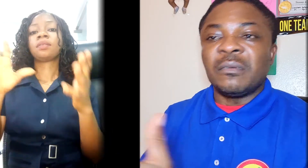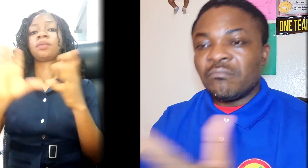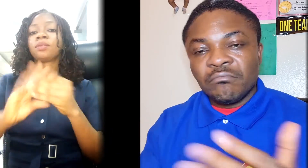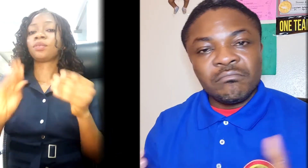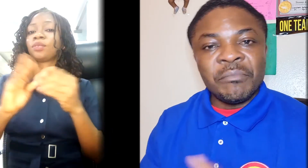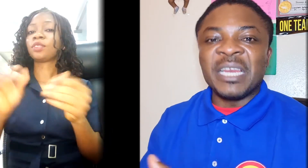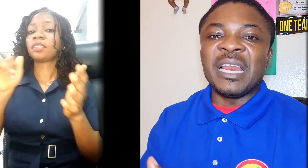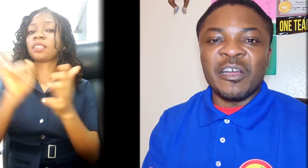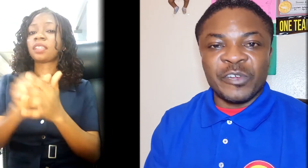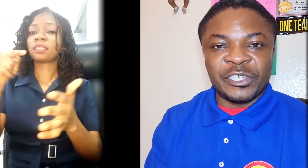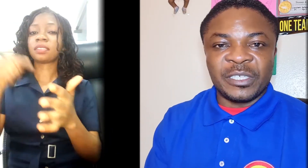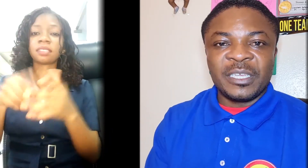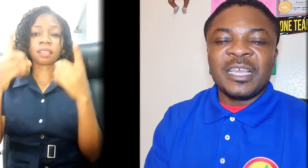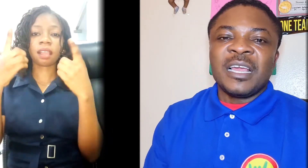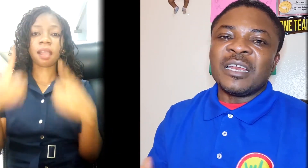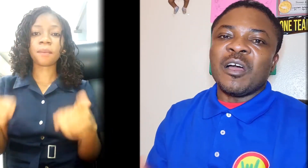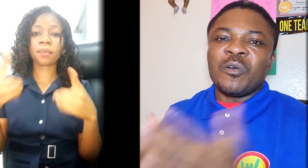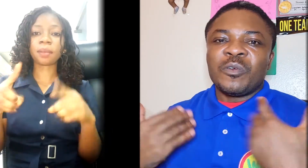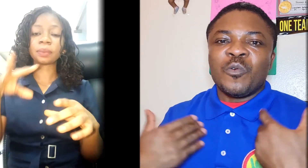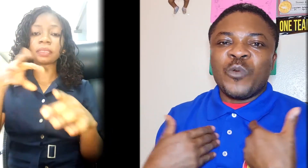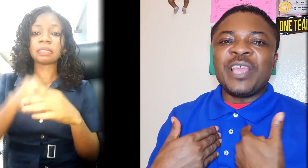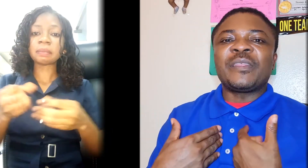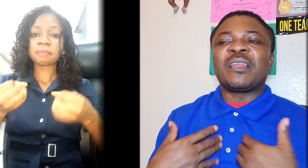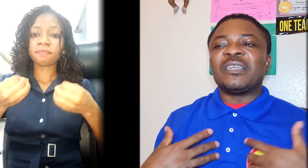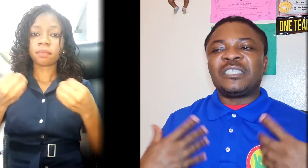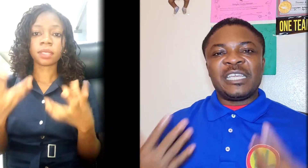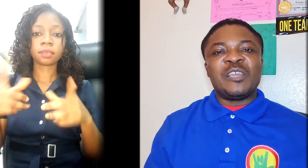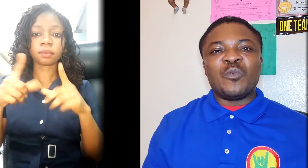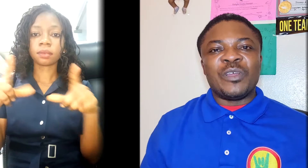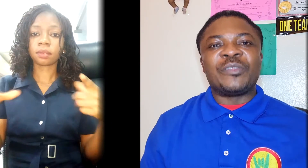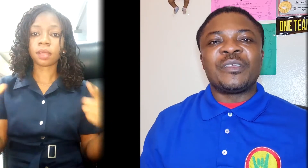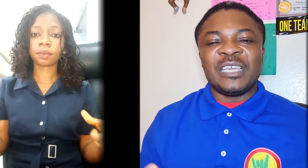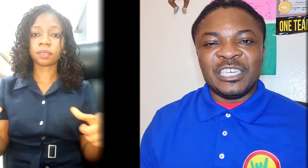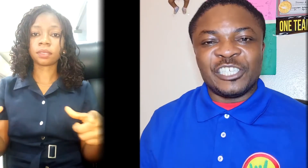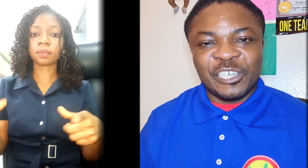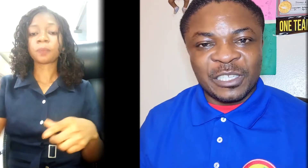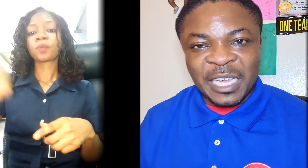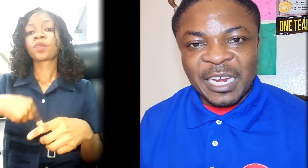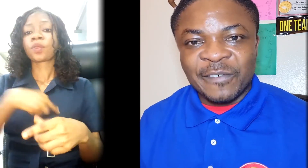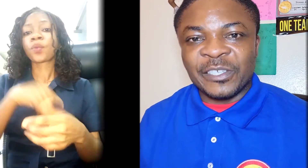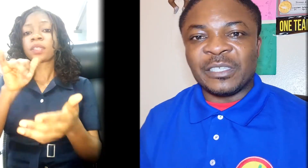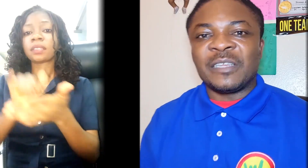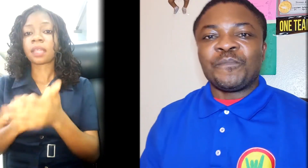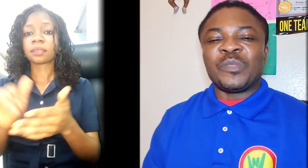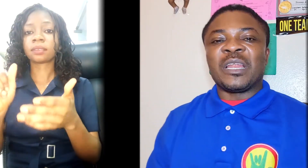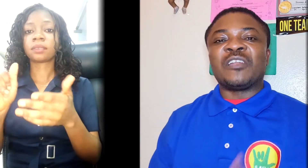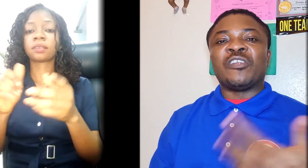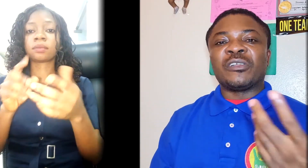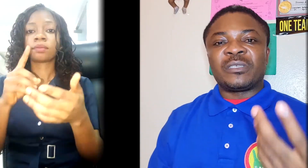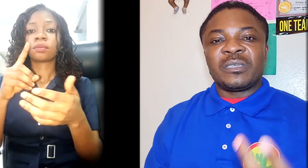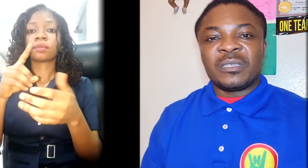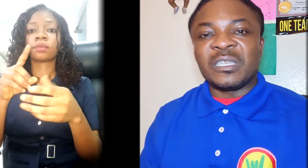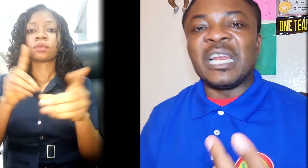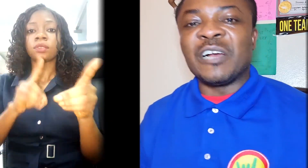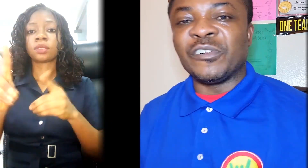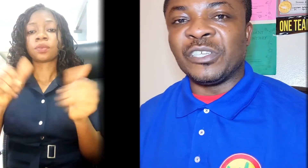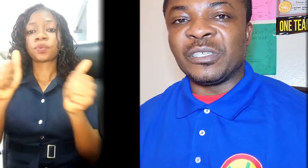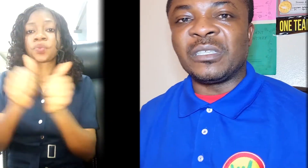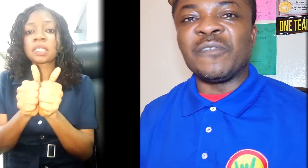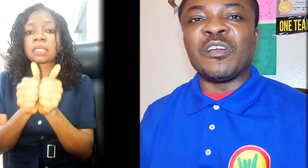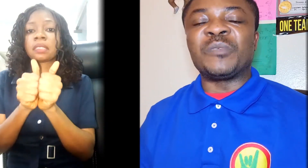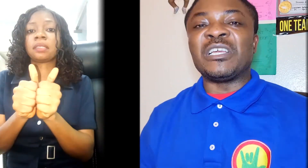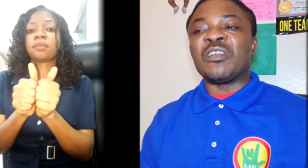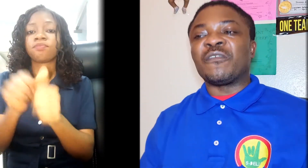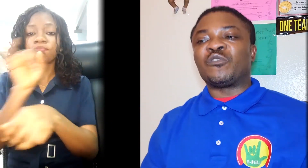happens in many languages. And now, we that are dealing with indigenous sign languages that are not sign